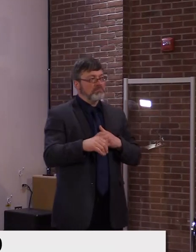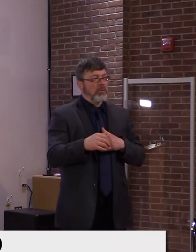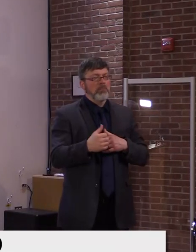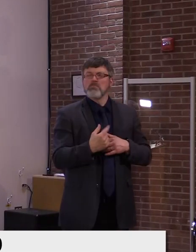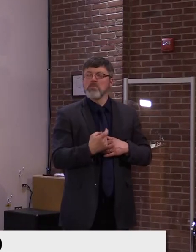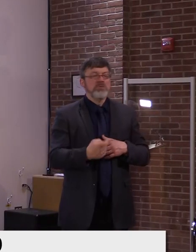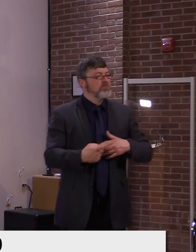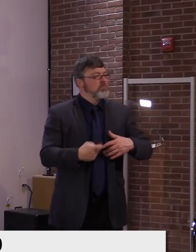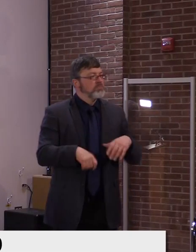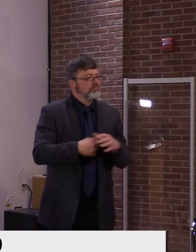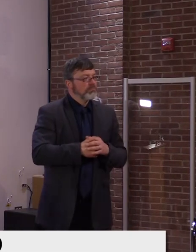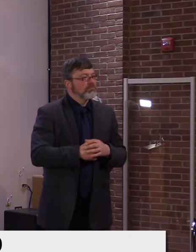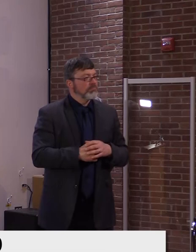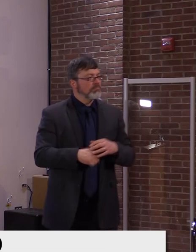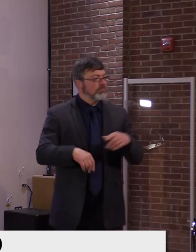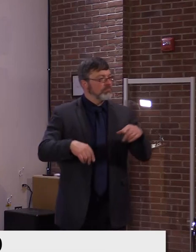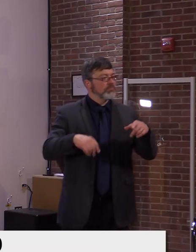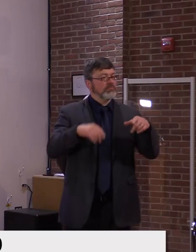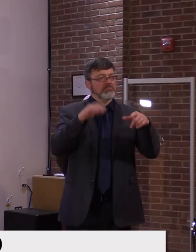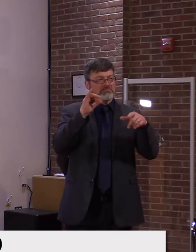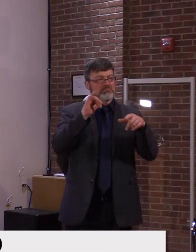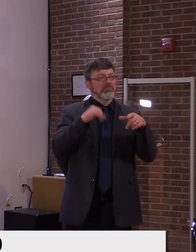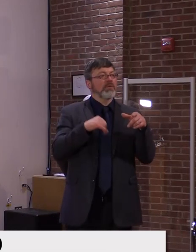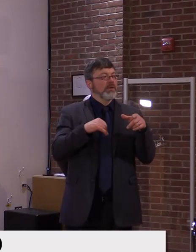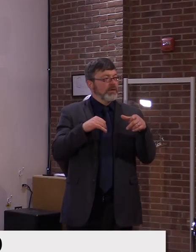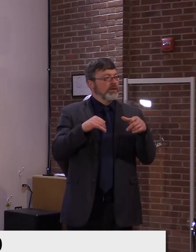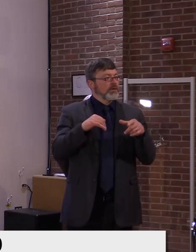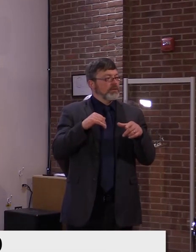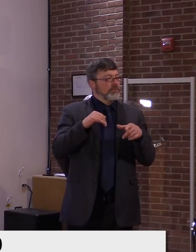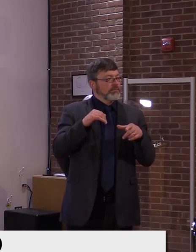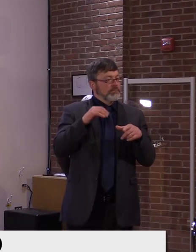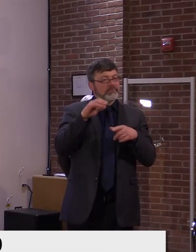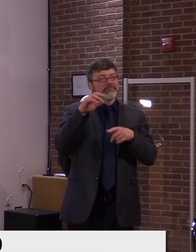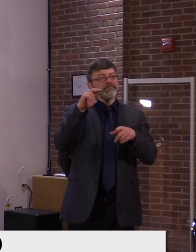Thank you. All right, we'll move to the phones with Stuart, NBC